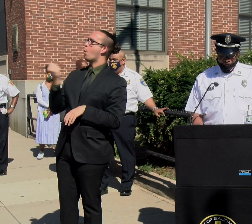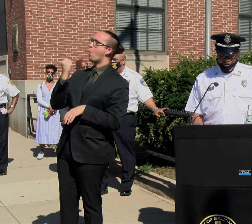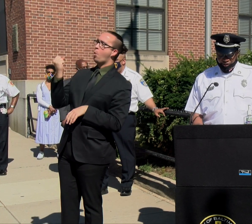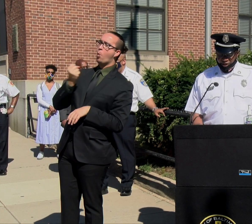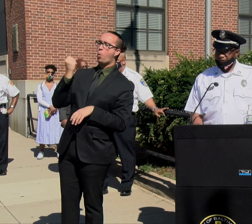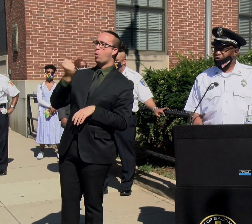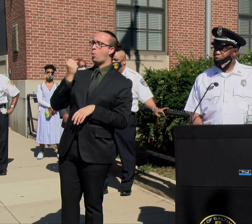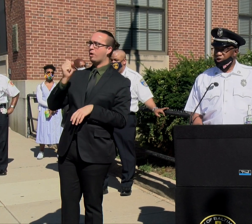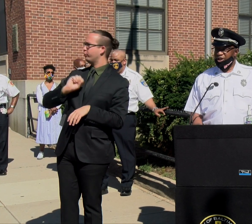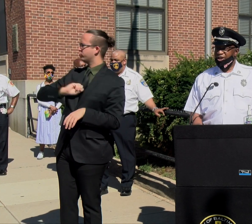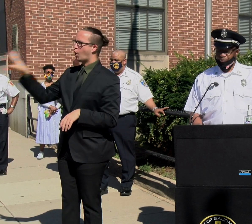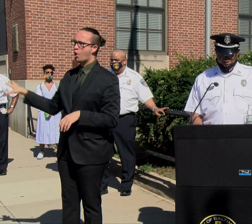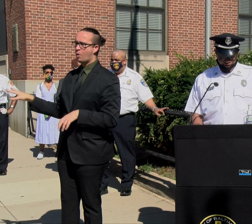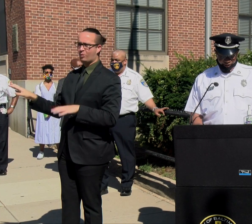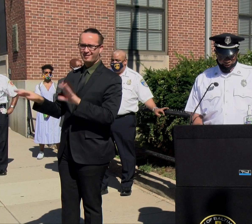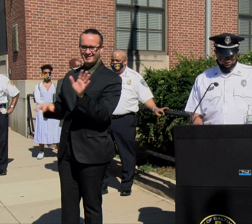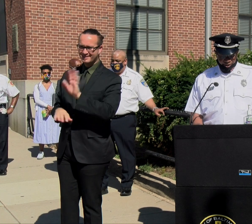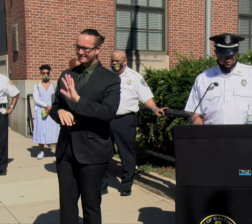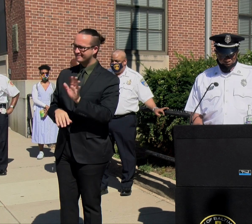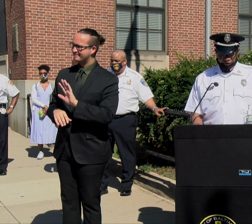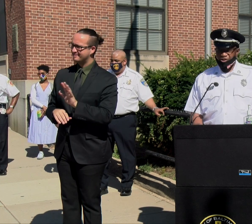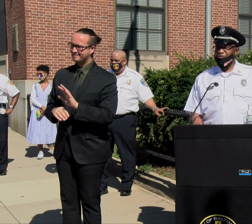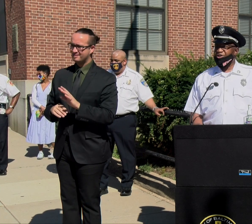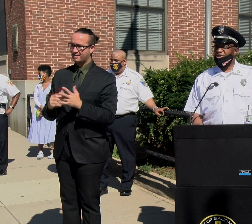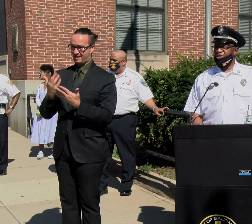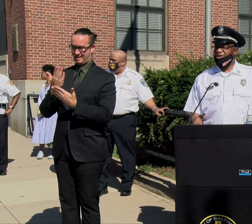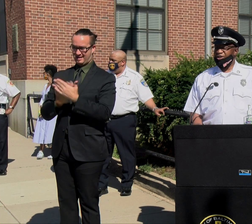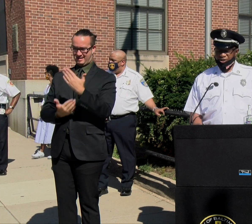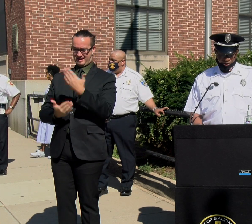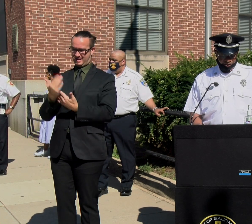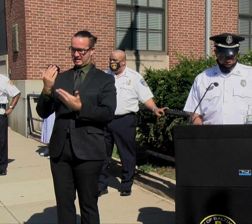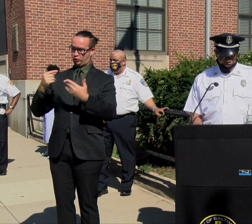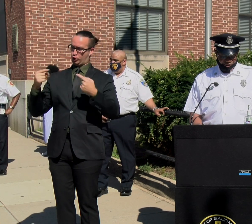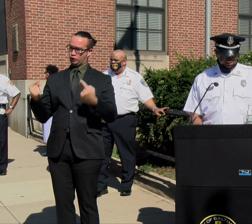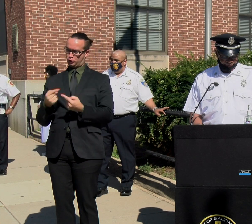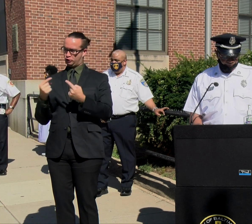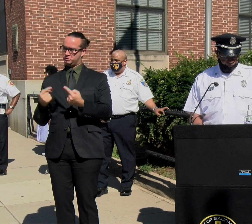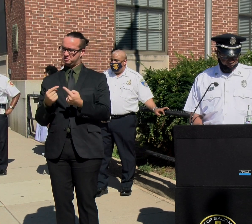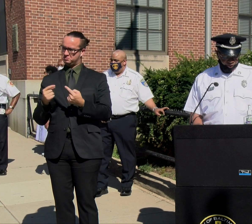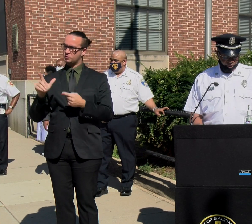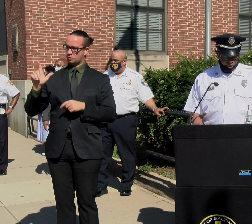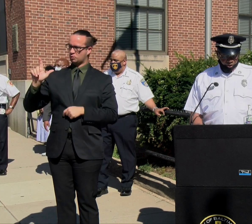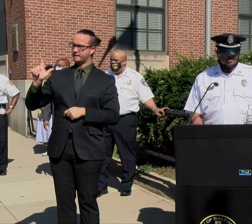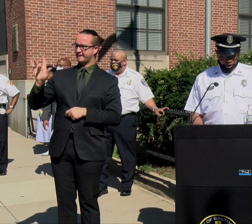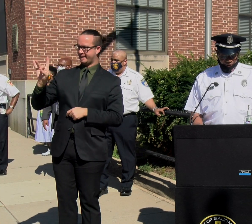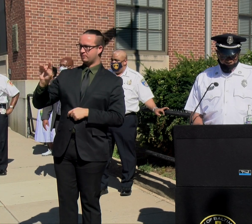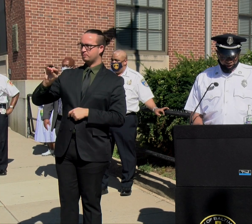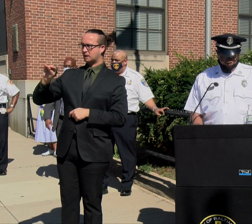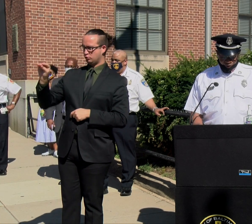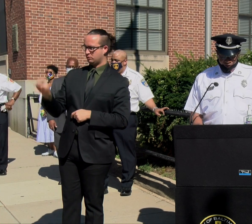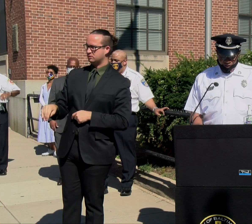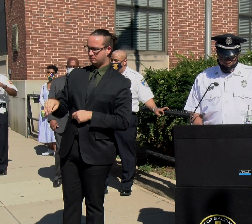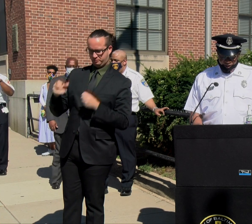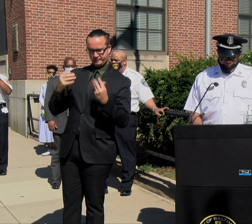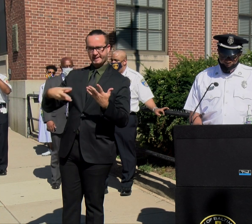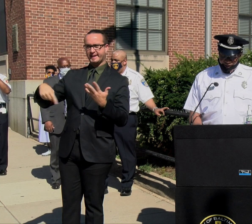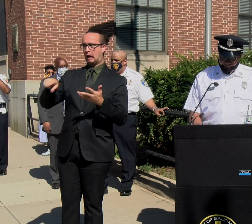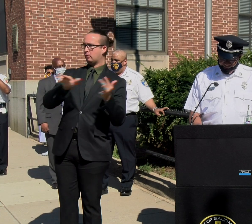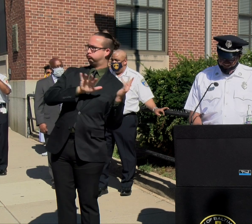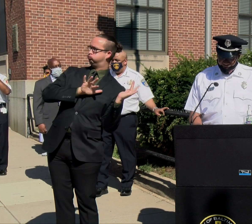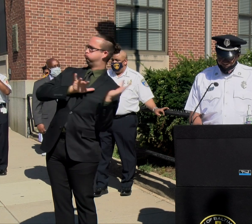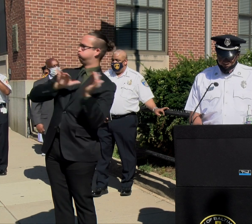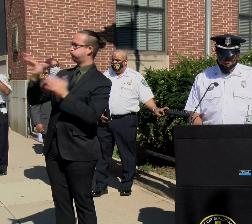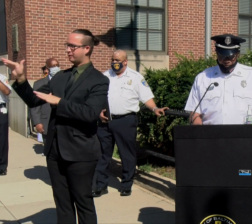finger injuries account for 28% of injuries seen in the ER each year. While the firework display may